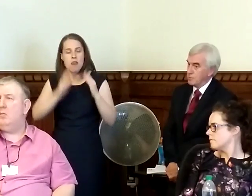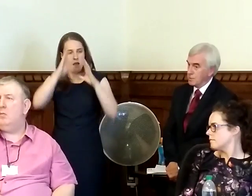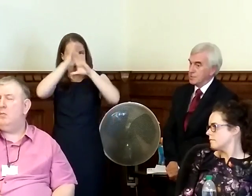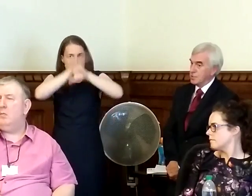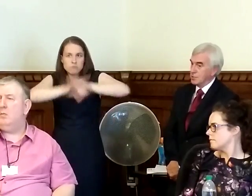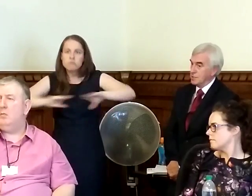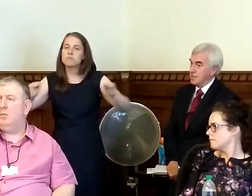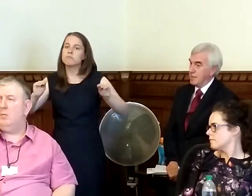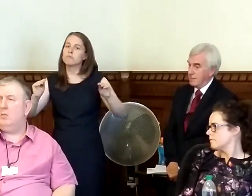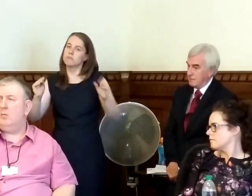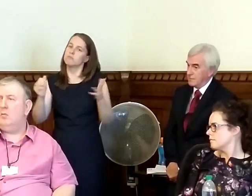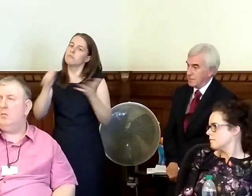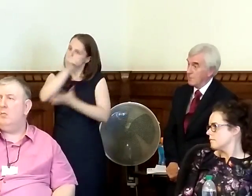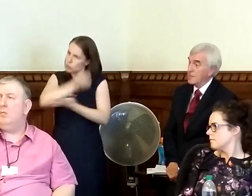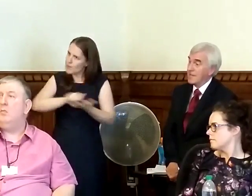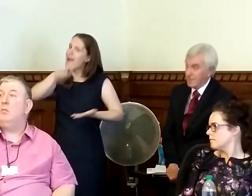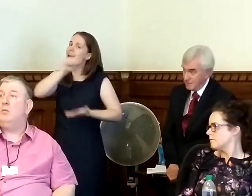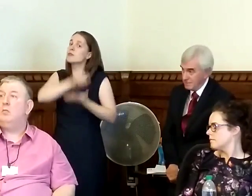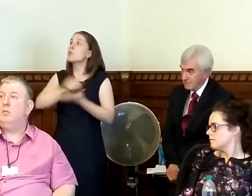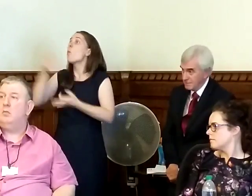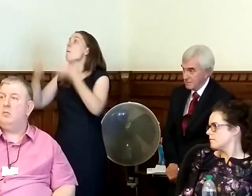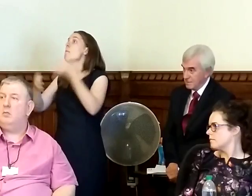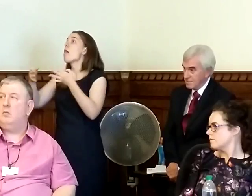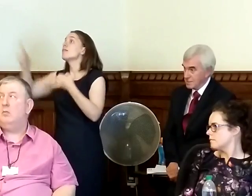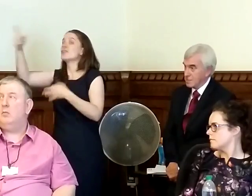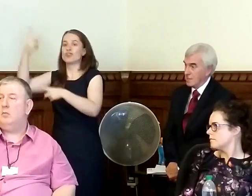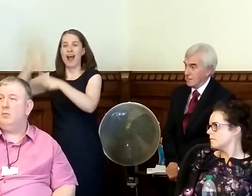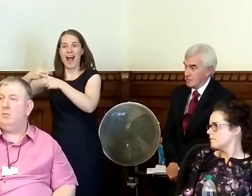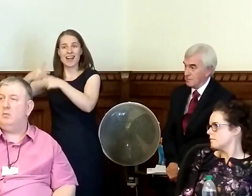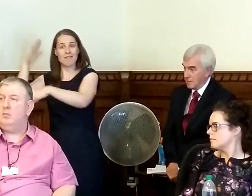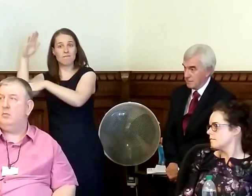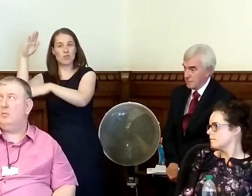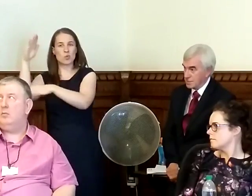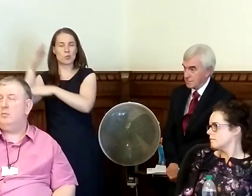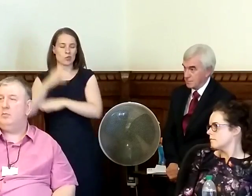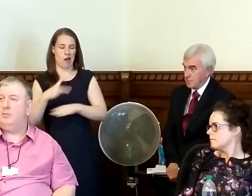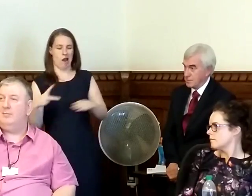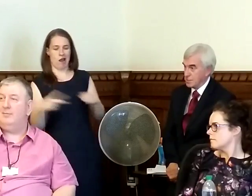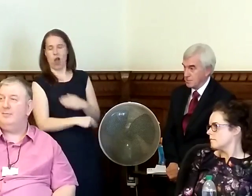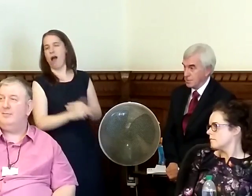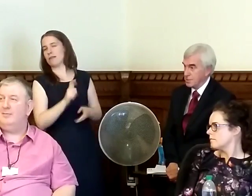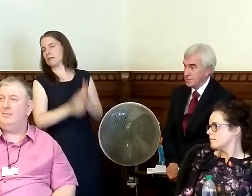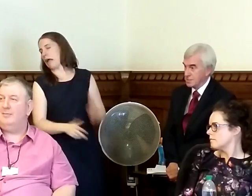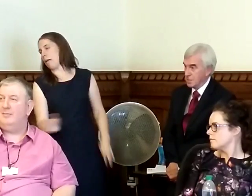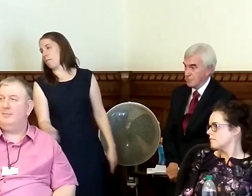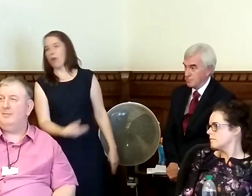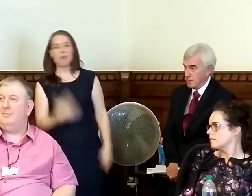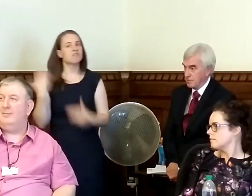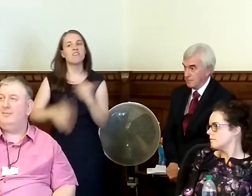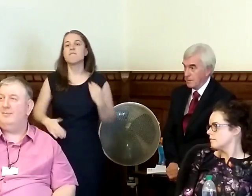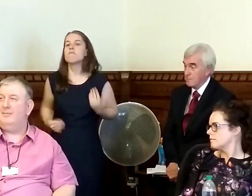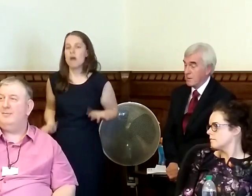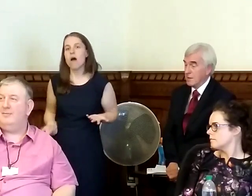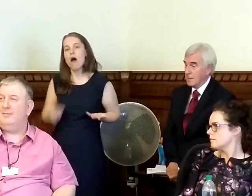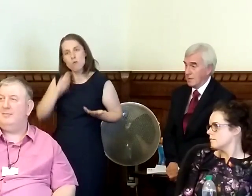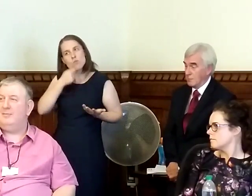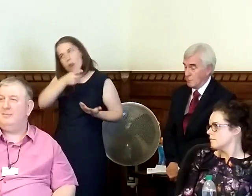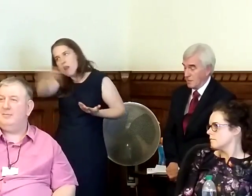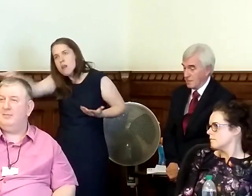ensures that no politician dare ever come again to cut the benefits for people with disabilities, disabled